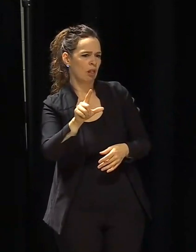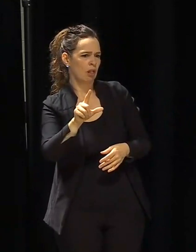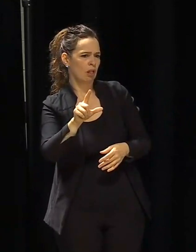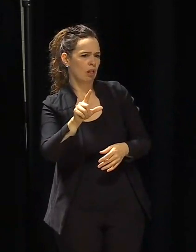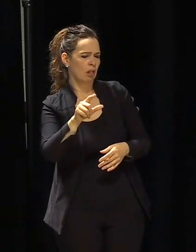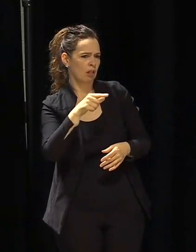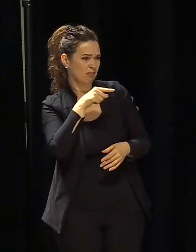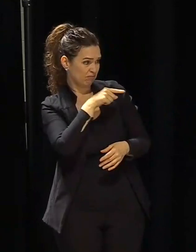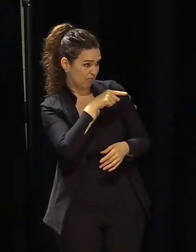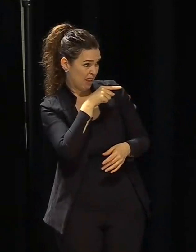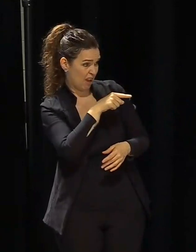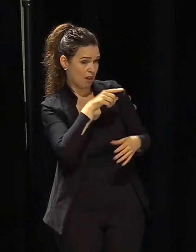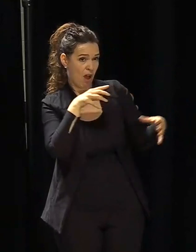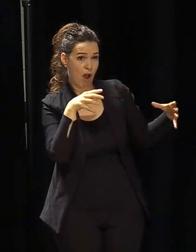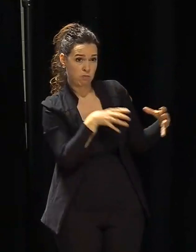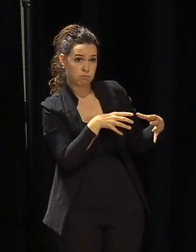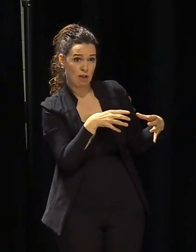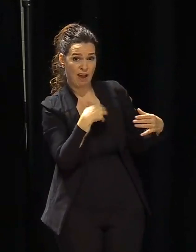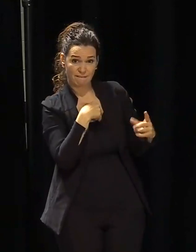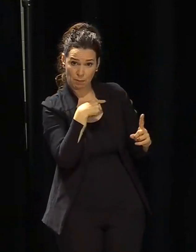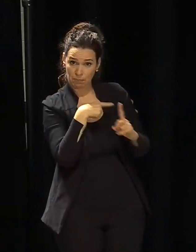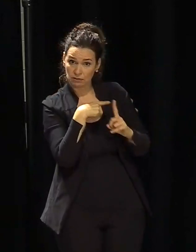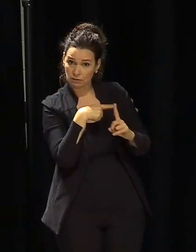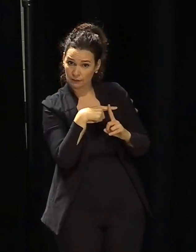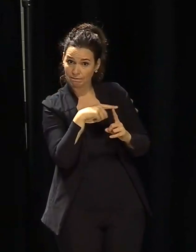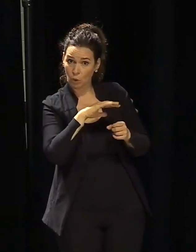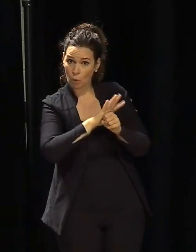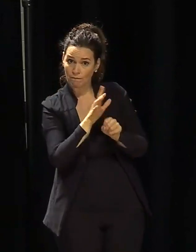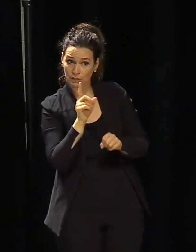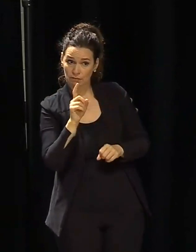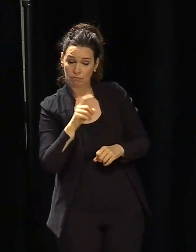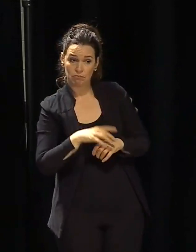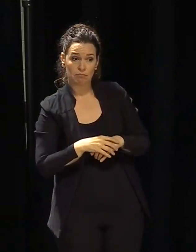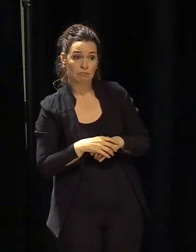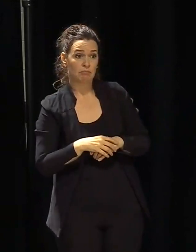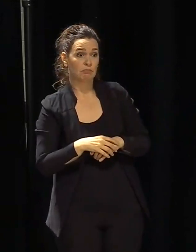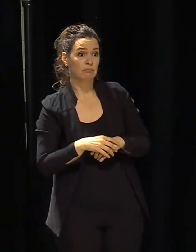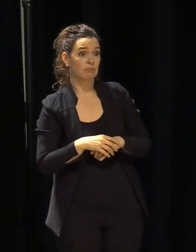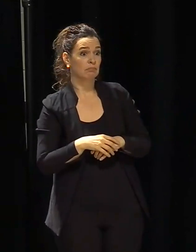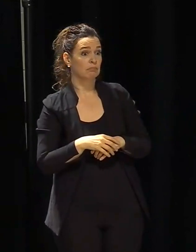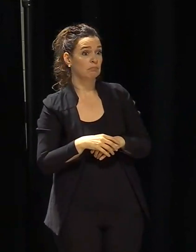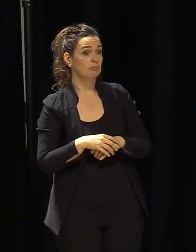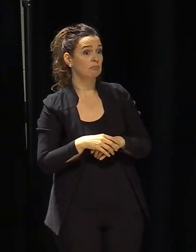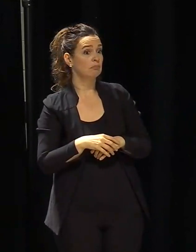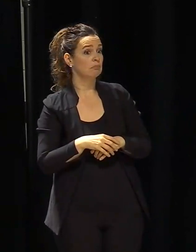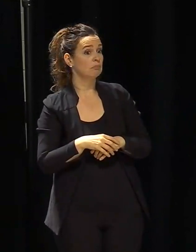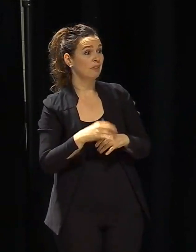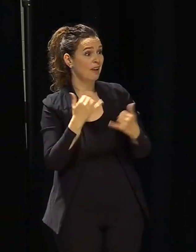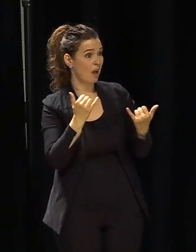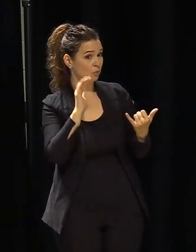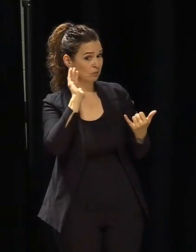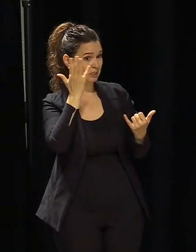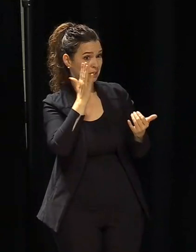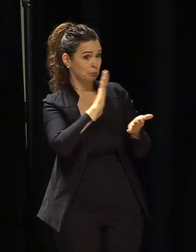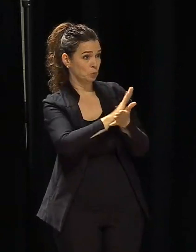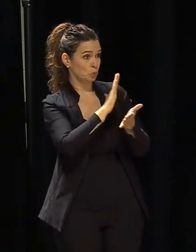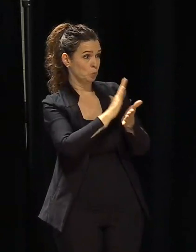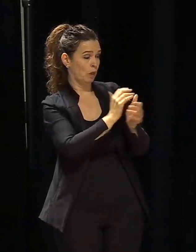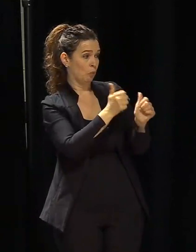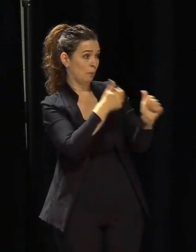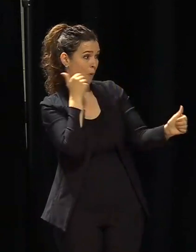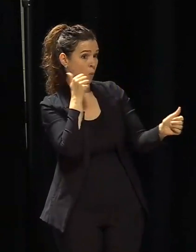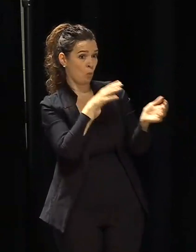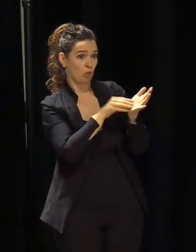going remote this week? Yeah, no, I don't know if there was or wasn't positive cases. I think